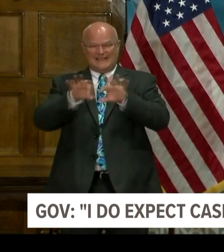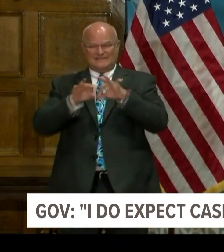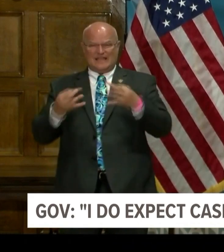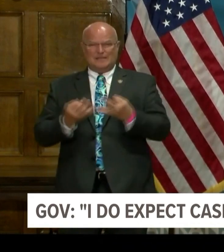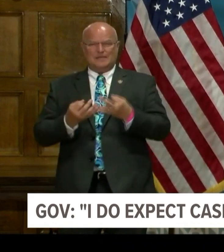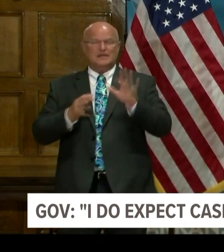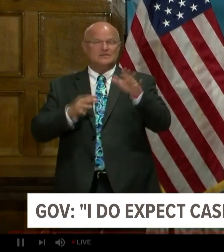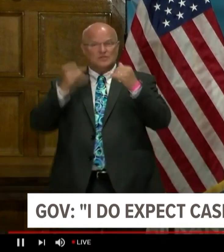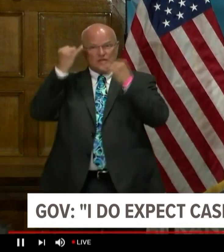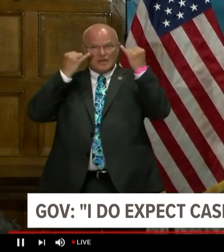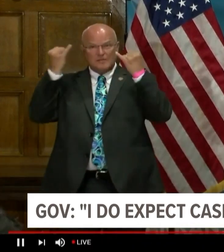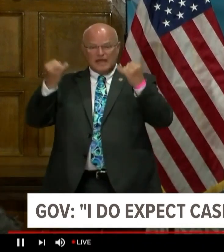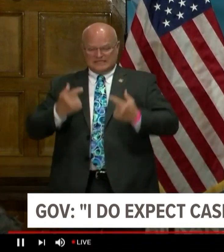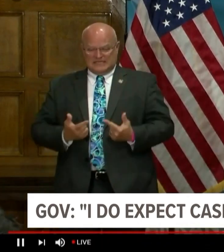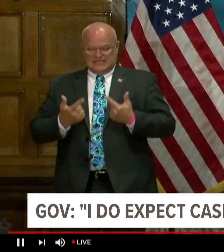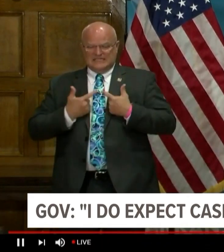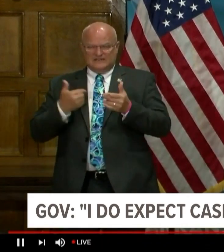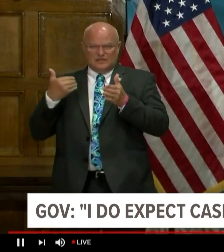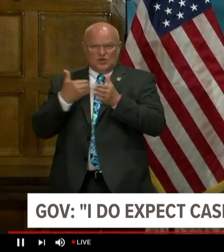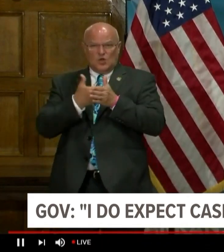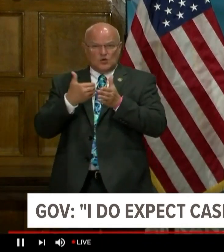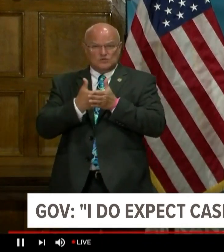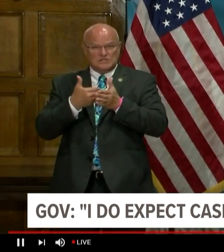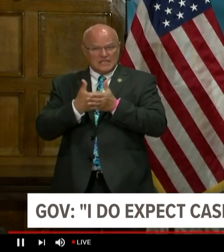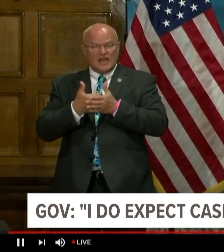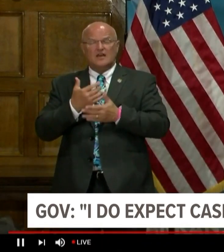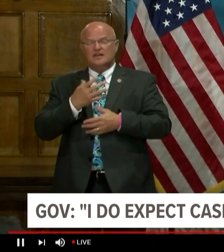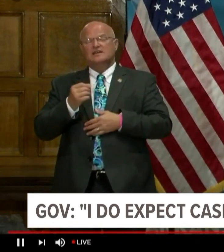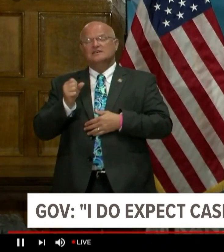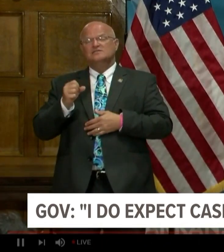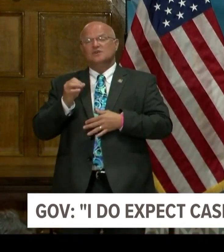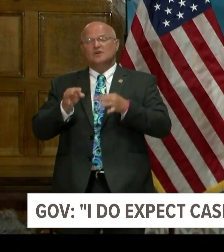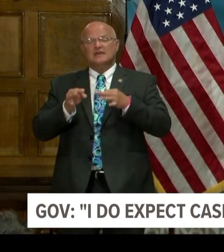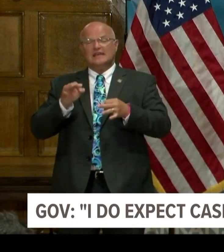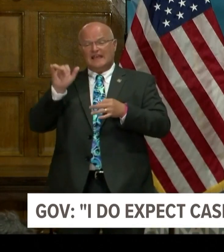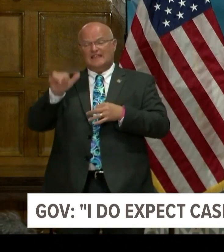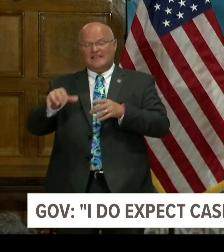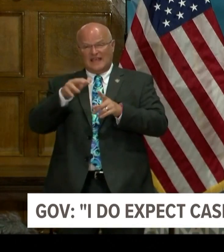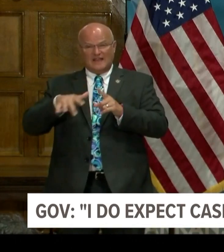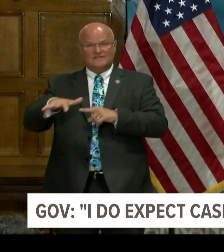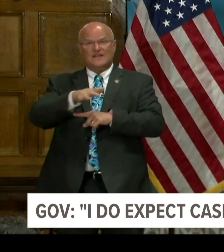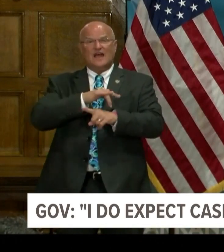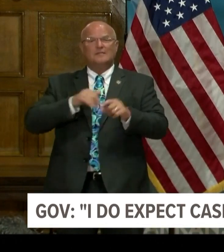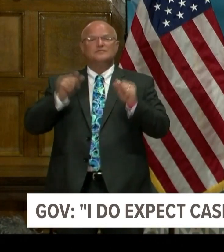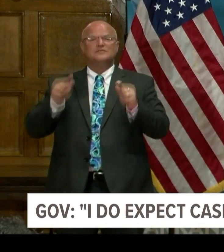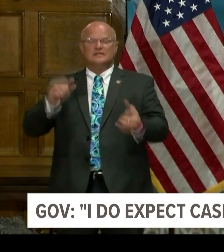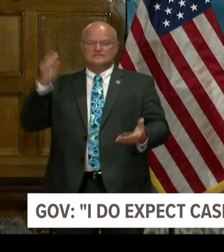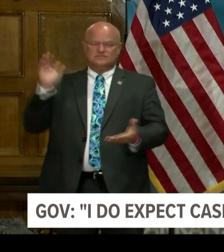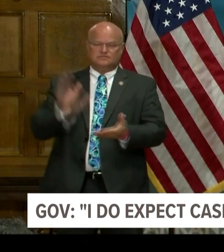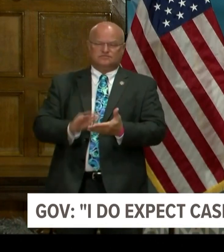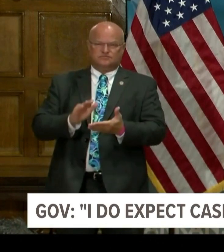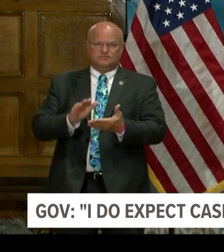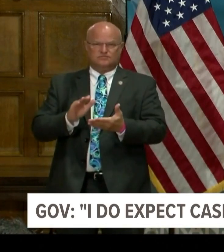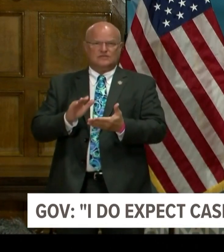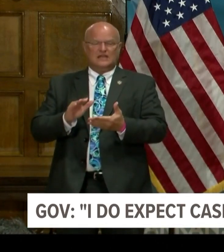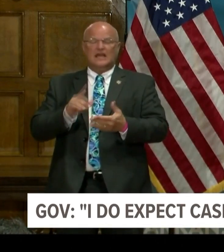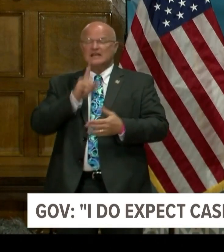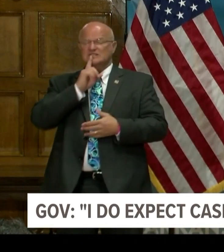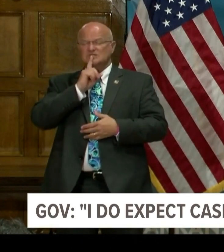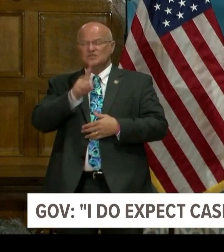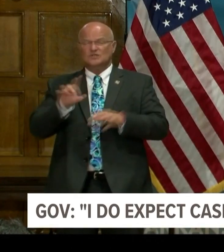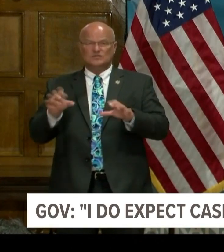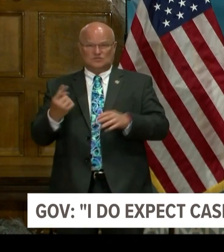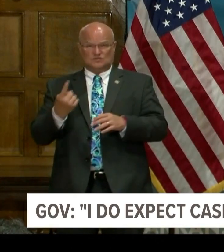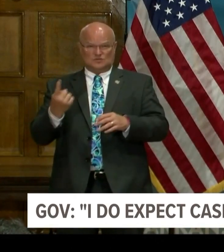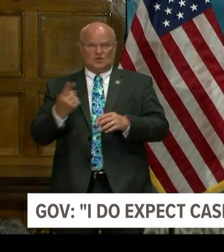family. And you can imagine that they're all living very close together. And so if in that environment you can decrease transmission, you can certainly